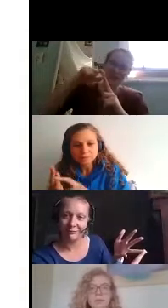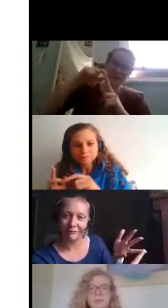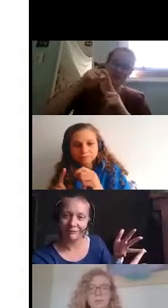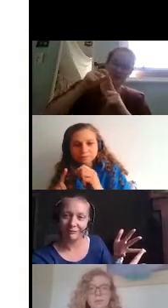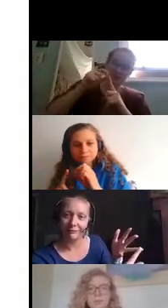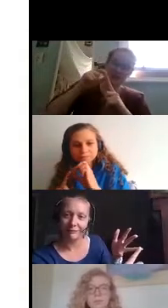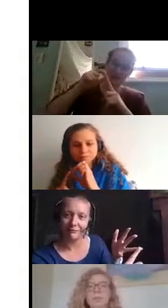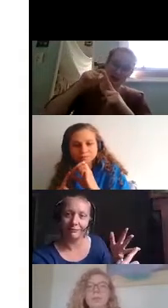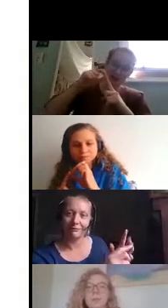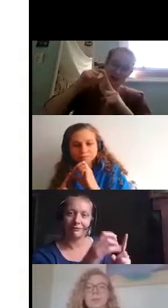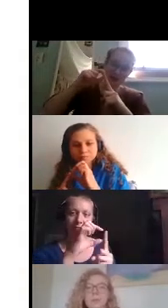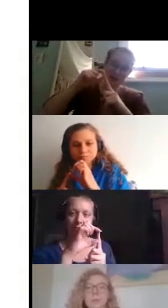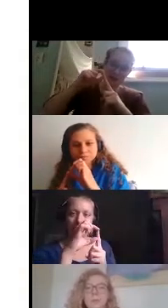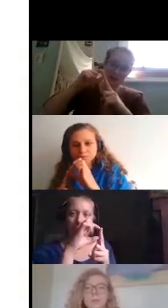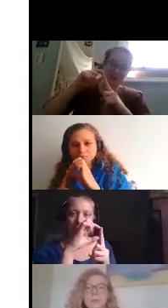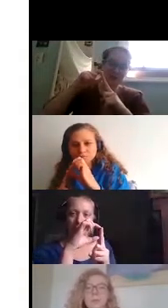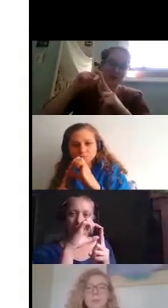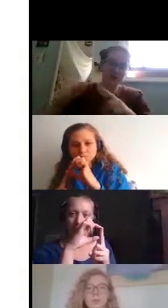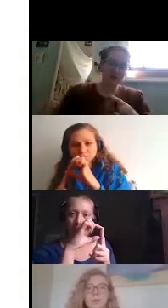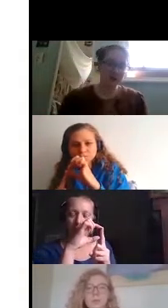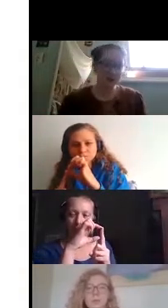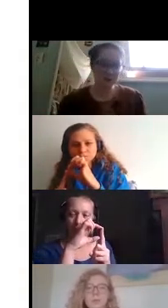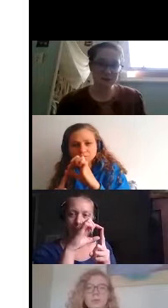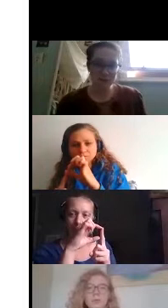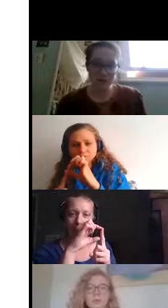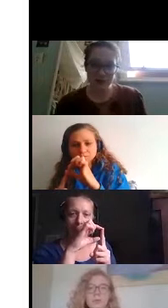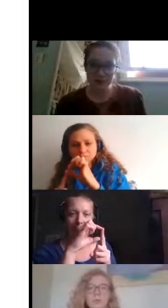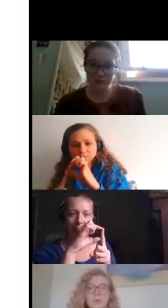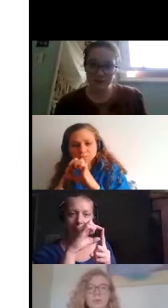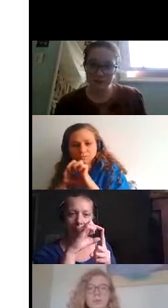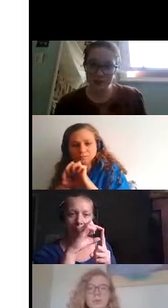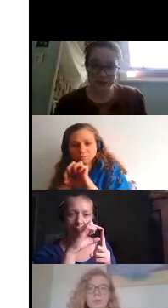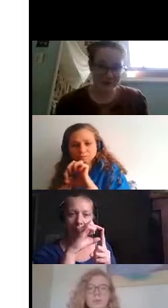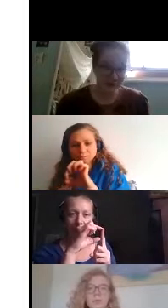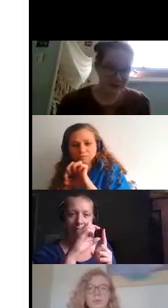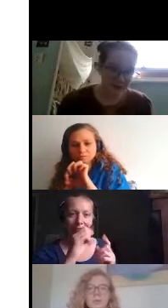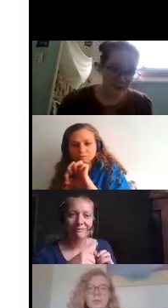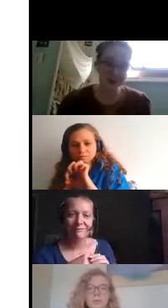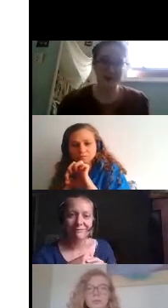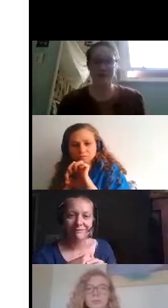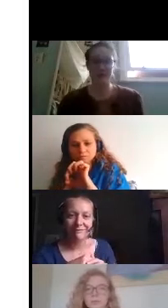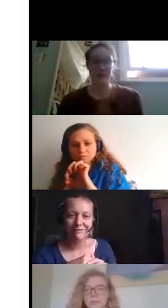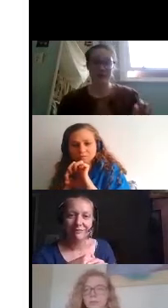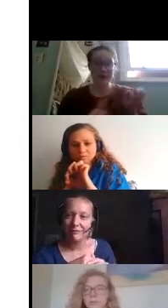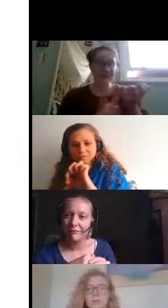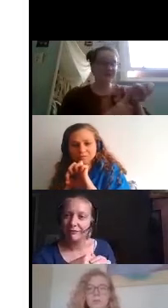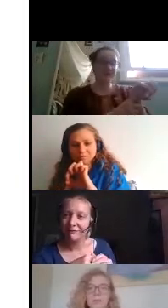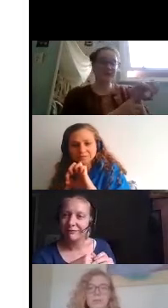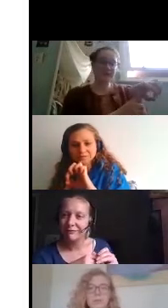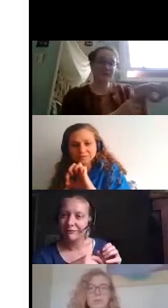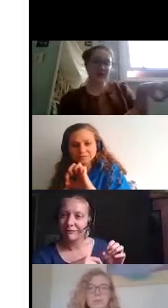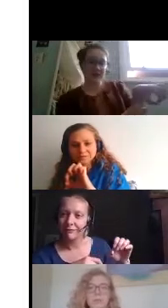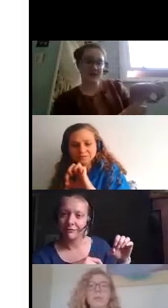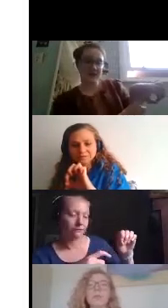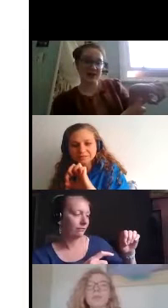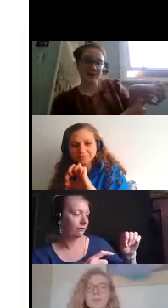P, making a kind of capital P. I've forgotten the next letter in the alphabet. It's a Q. So Q,